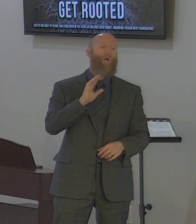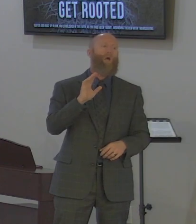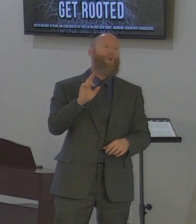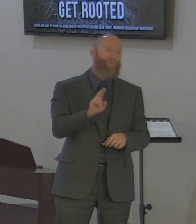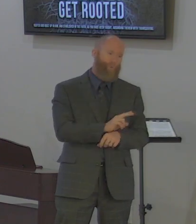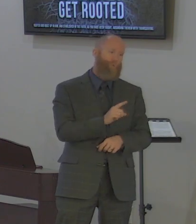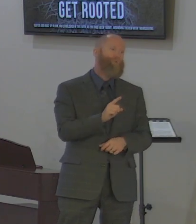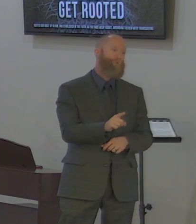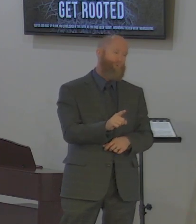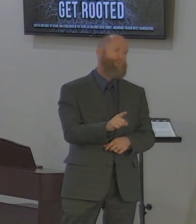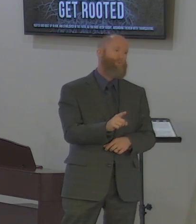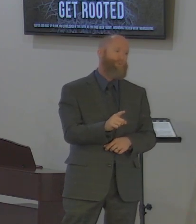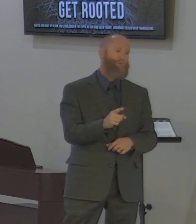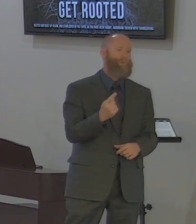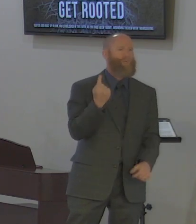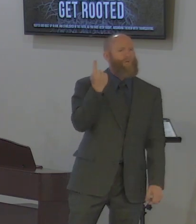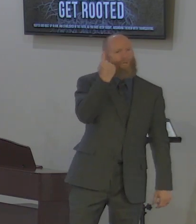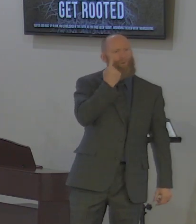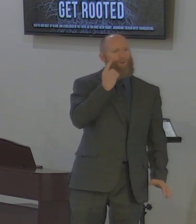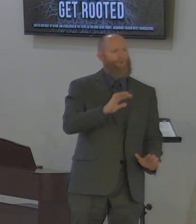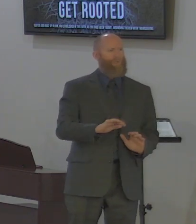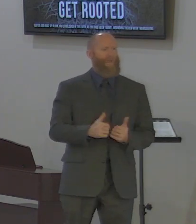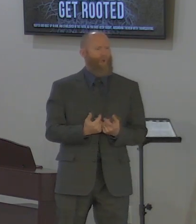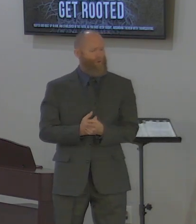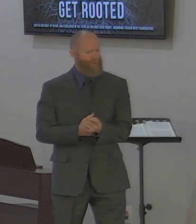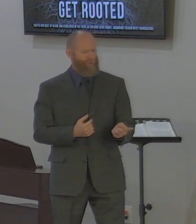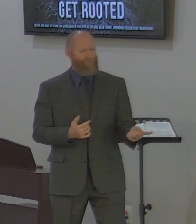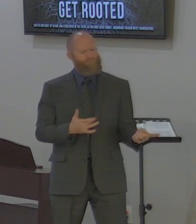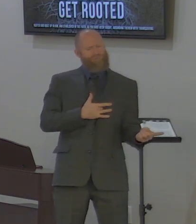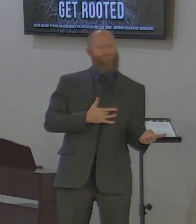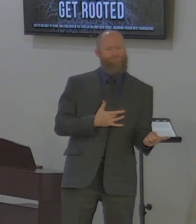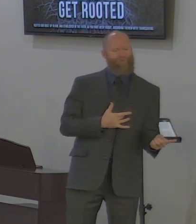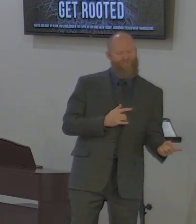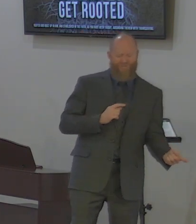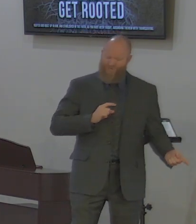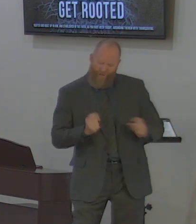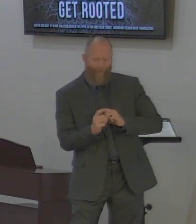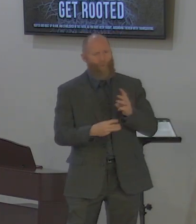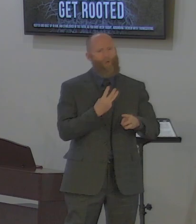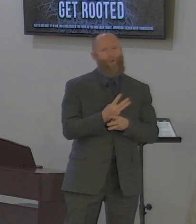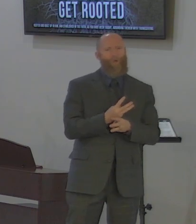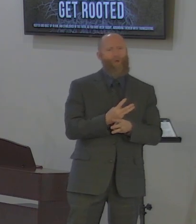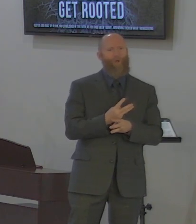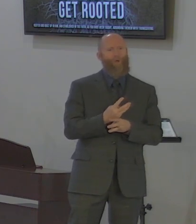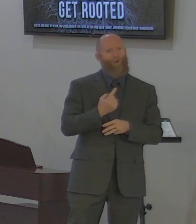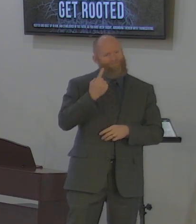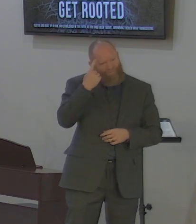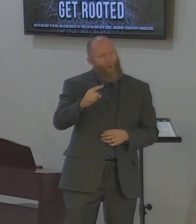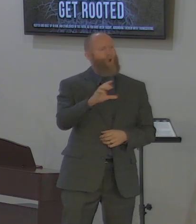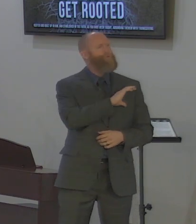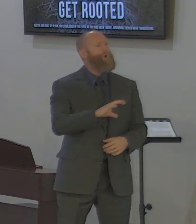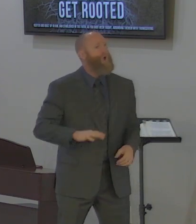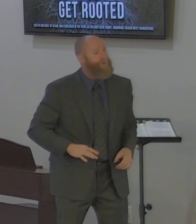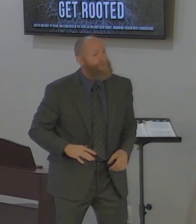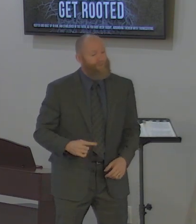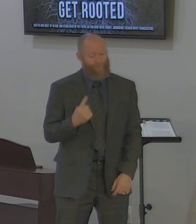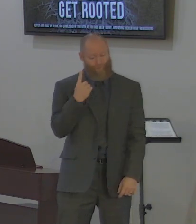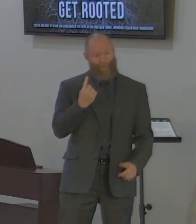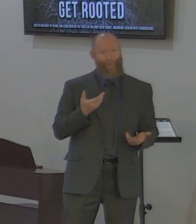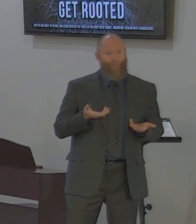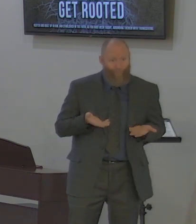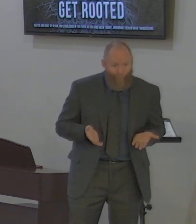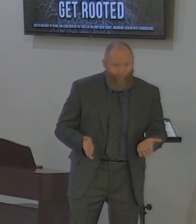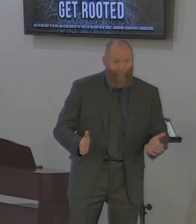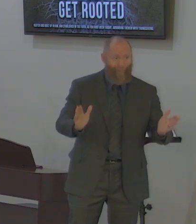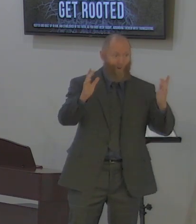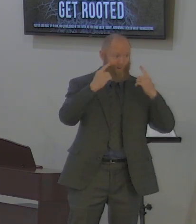How do you want to change the world? If you want to change the world for Christ, the only way you're going to do it, the only way you're